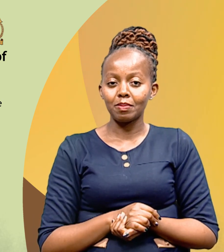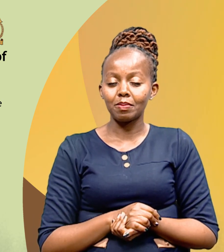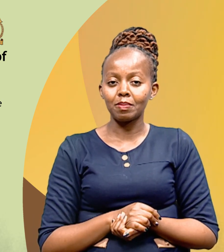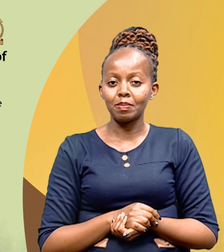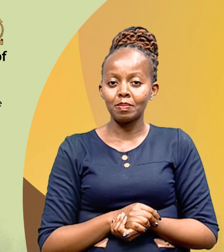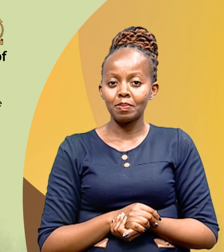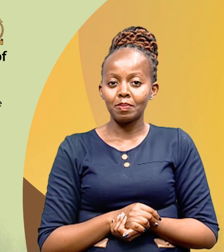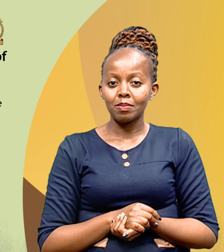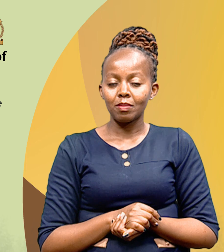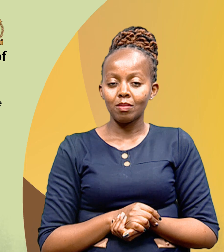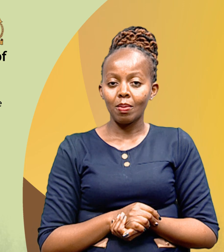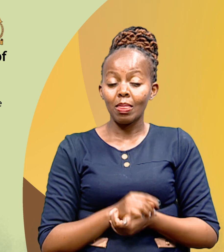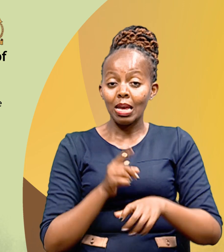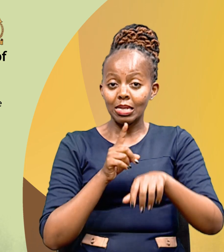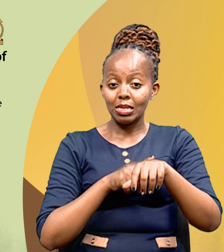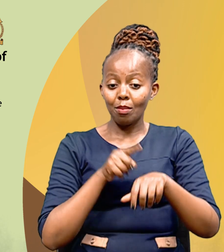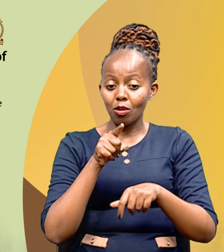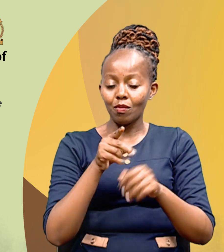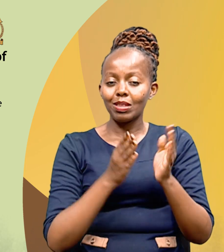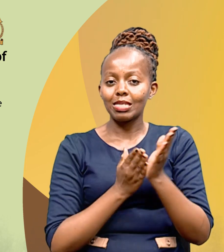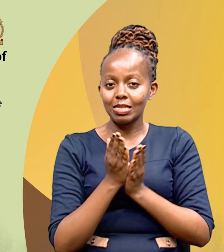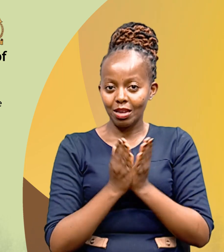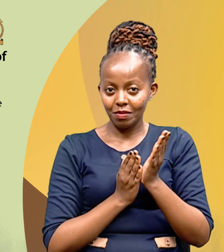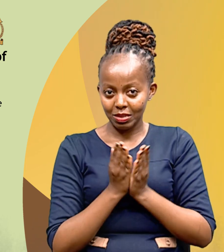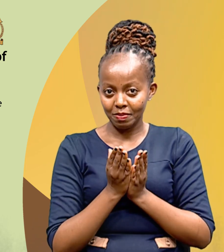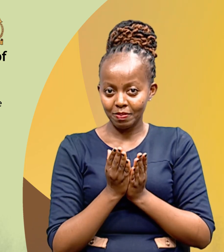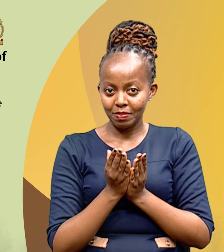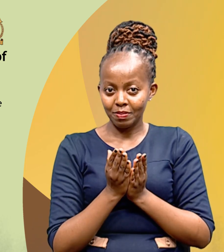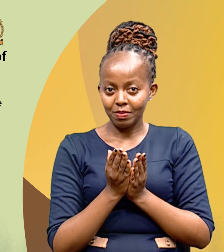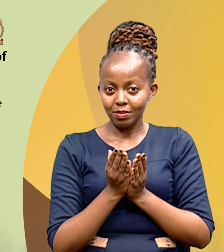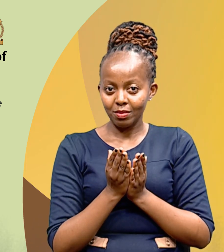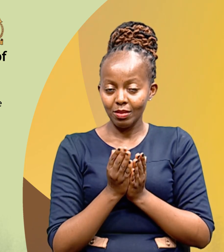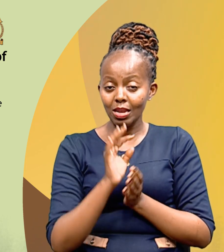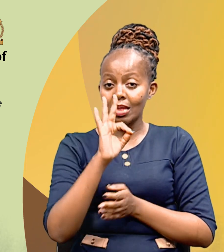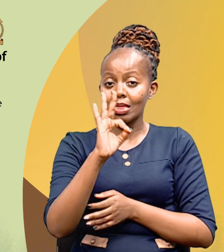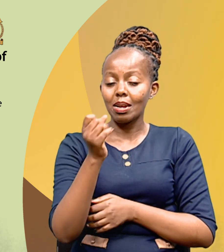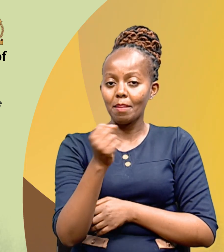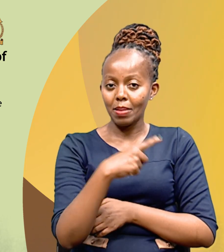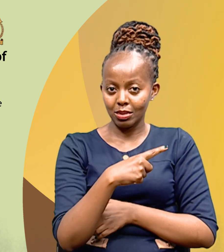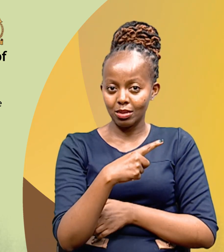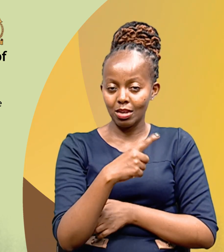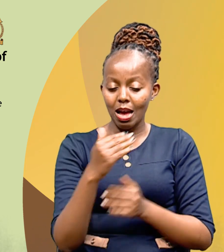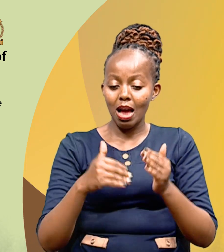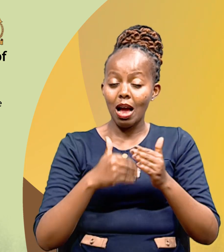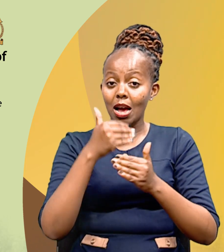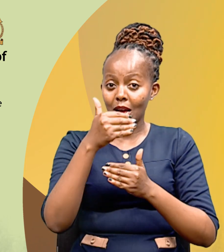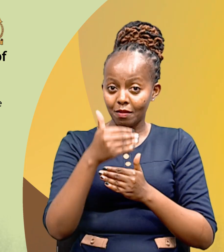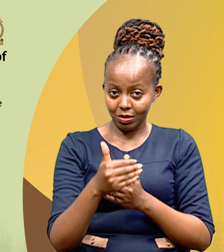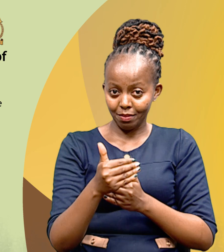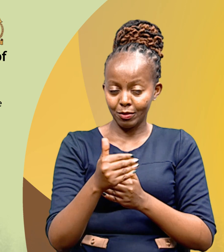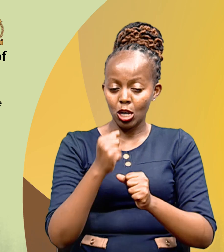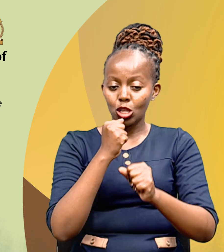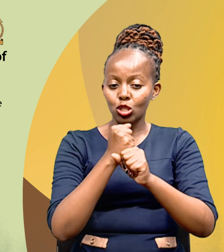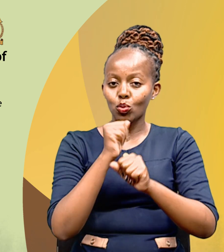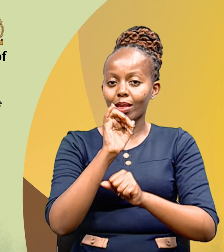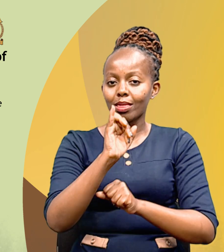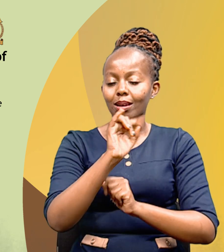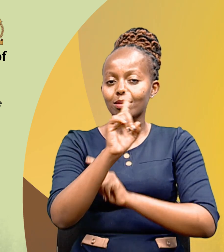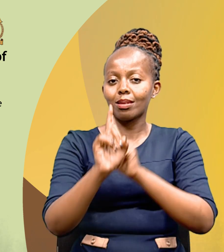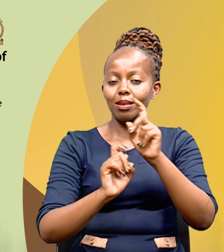Take 2. Timeline of service is 3 months after the